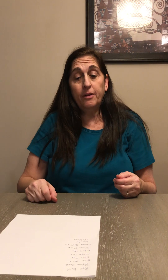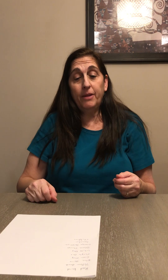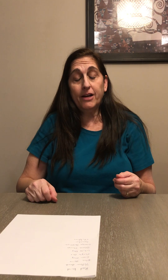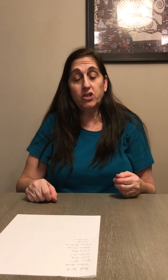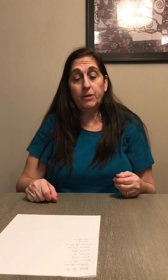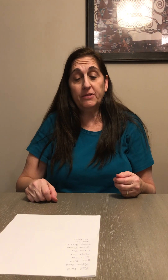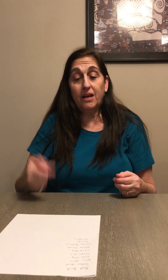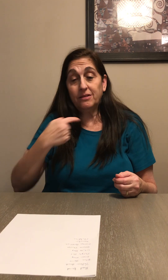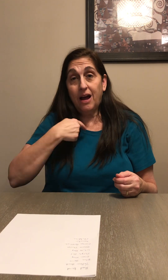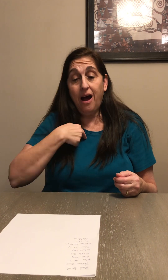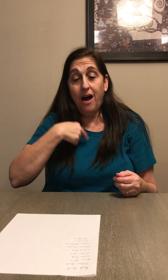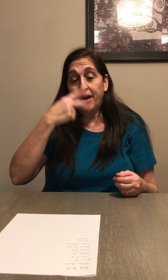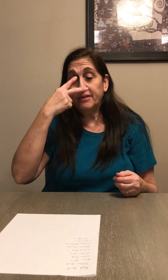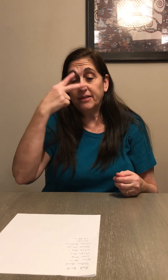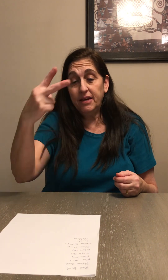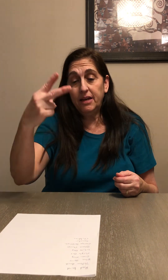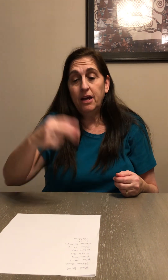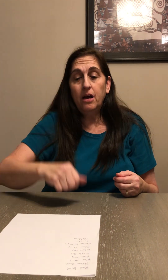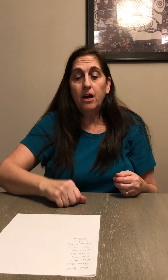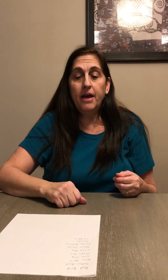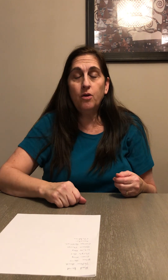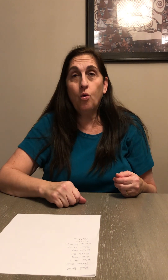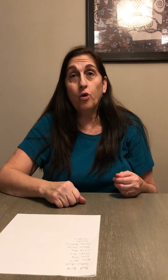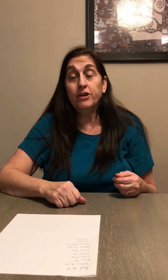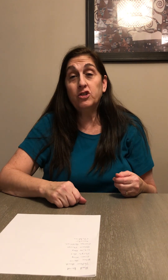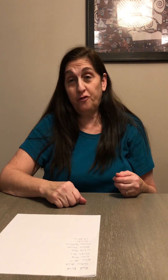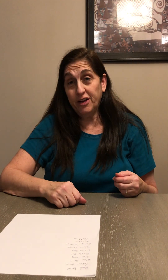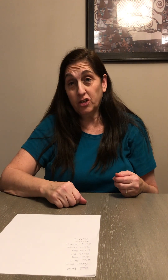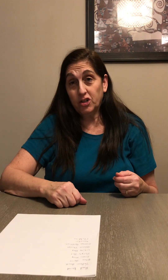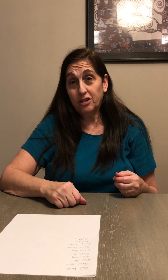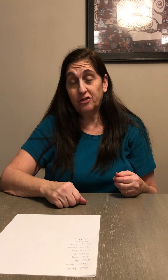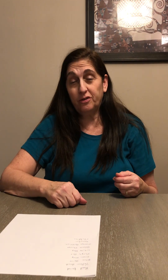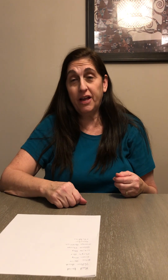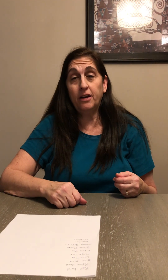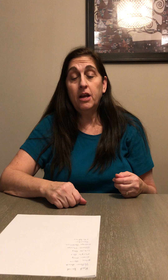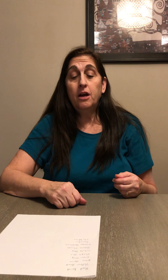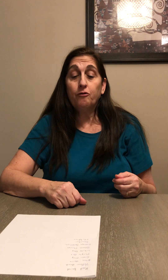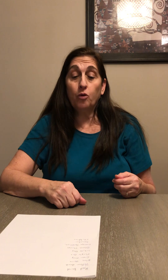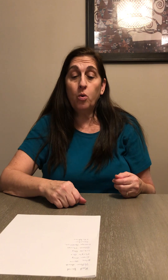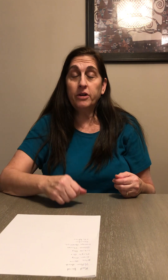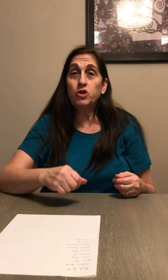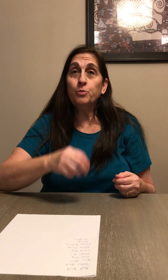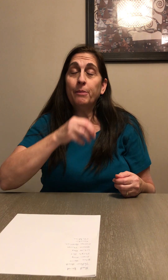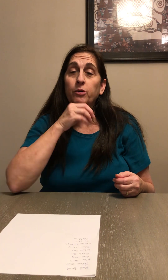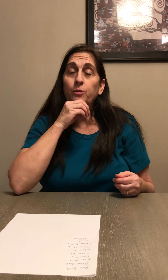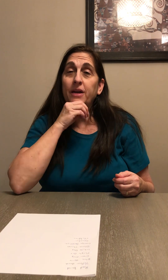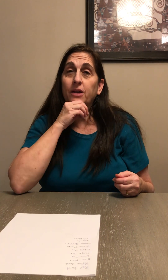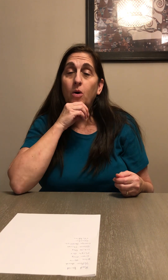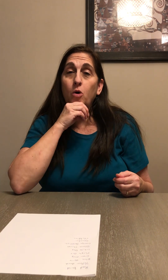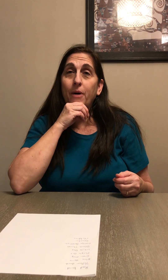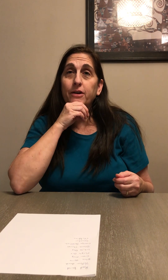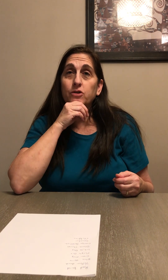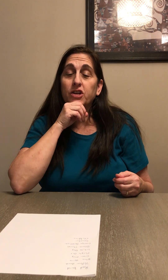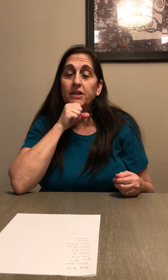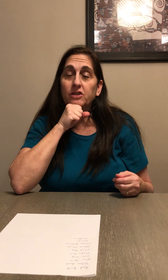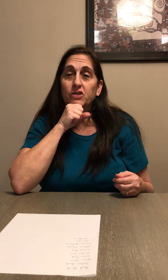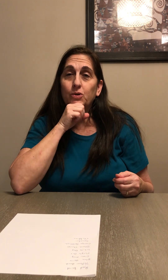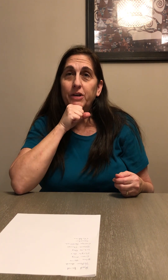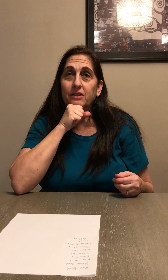black sheep says, I see an orange fish. So then for orange, you remember you make an O by your chin and squeeze it,